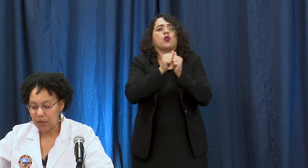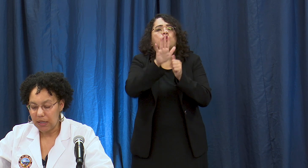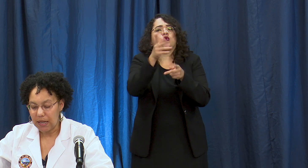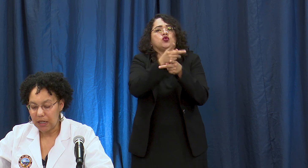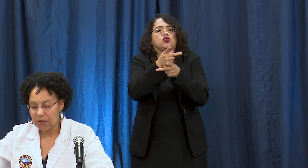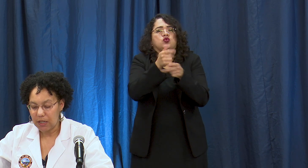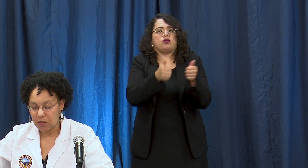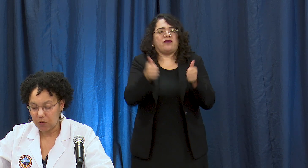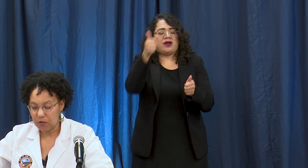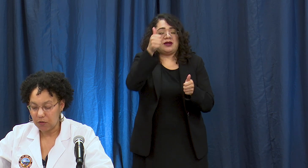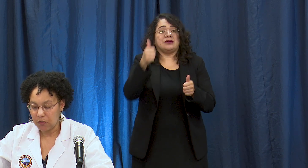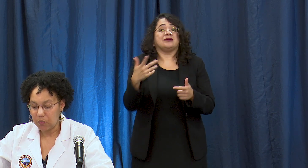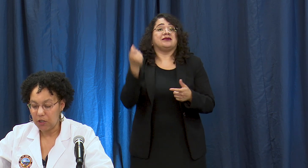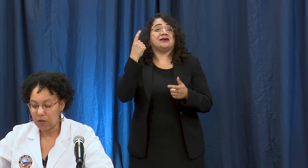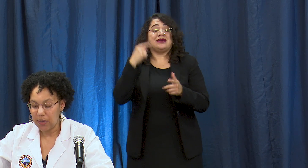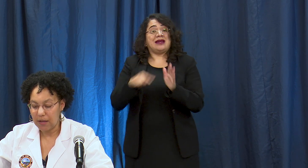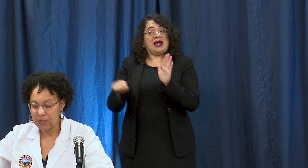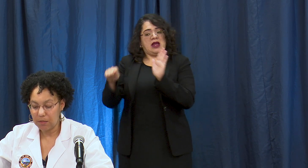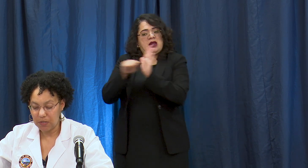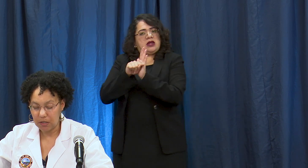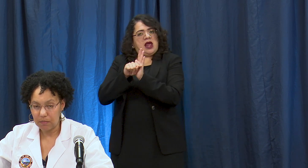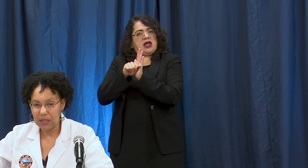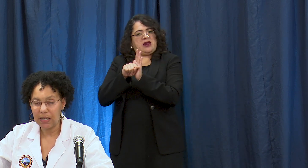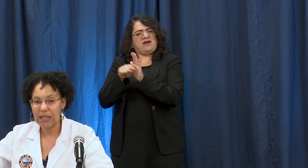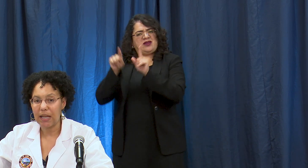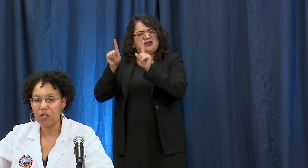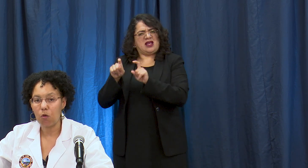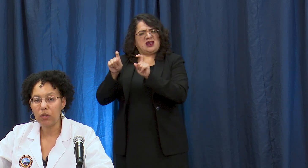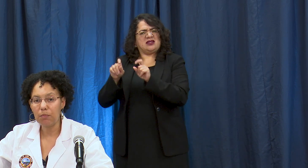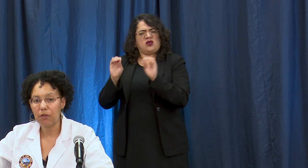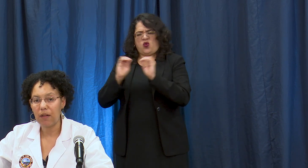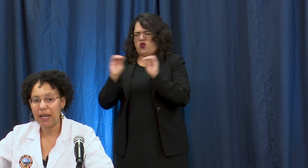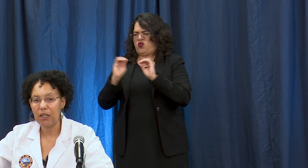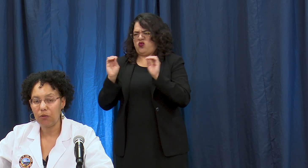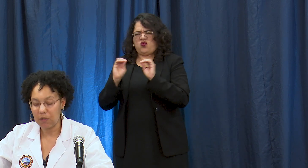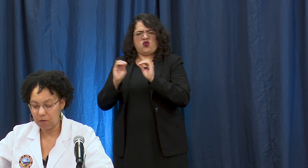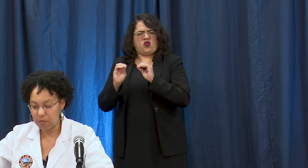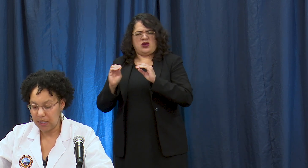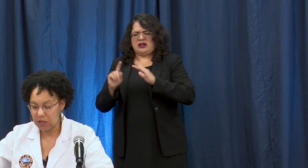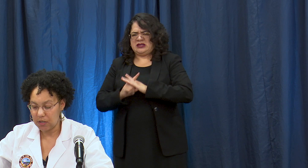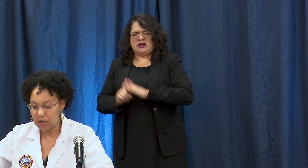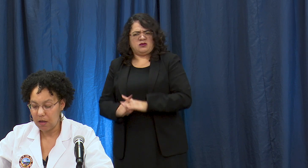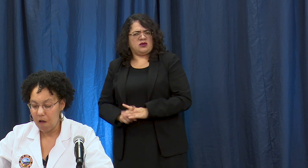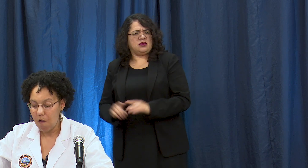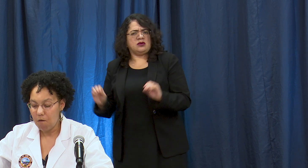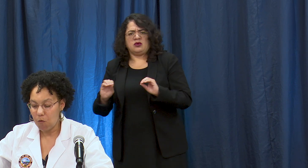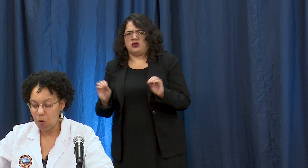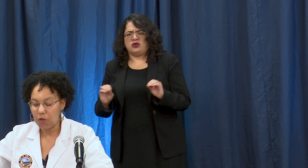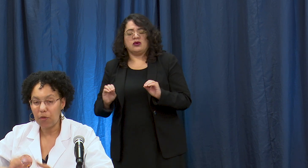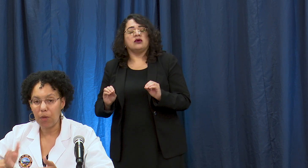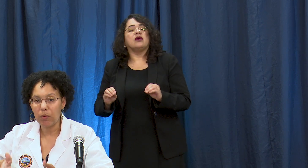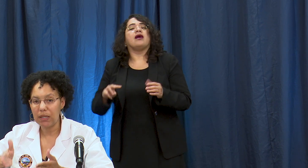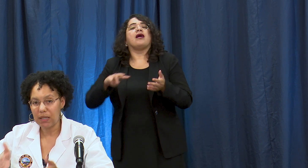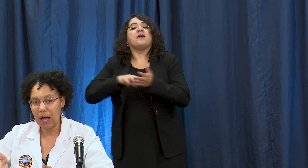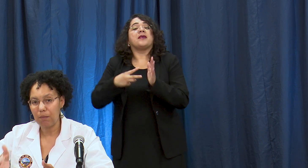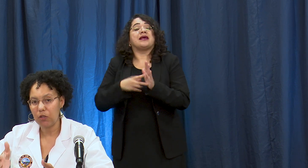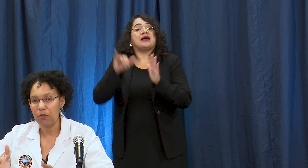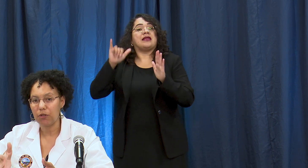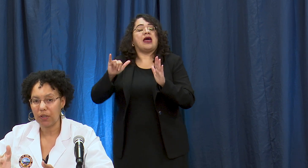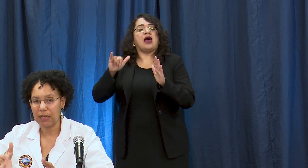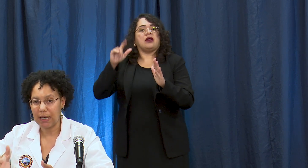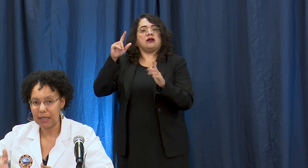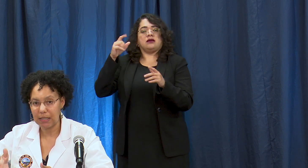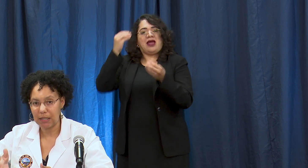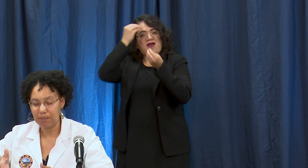with interpreting negative test results when you don't have symptoms is that it's only providing you information for the moment in time